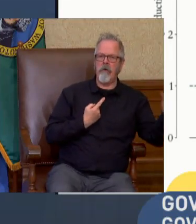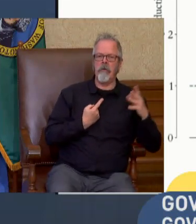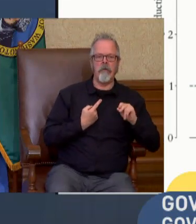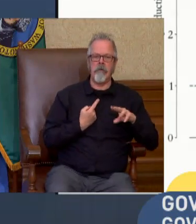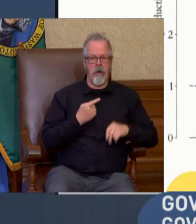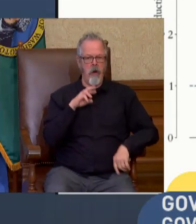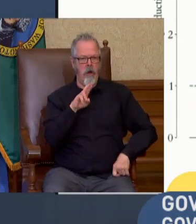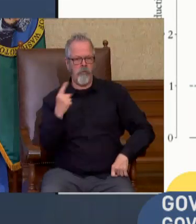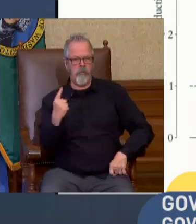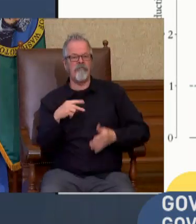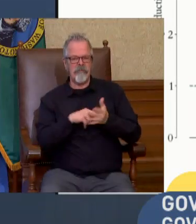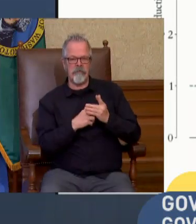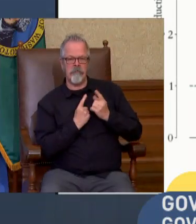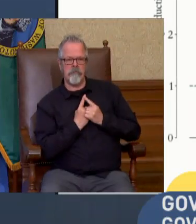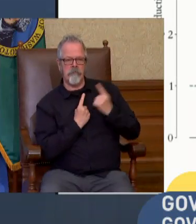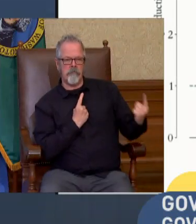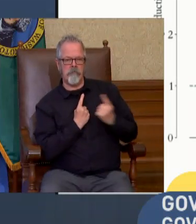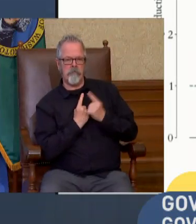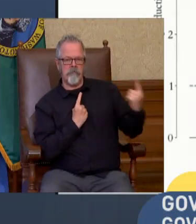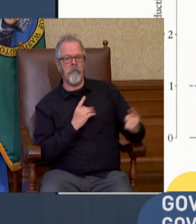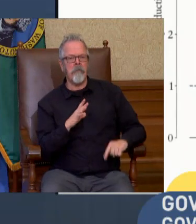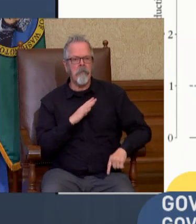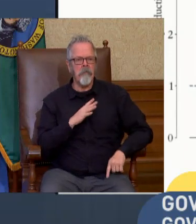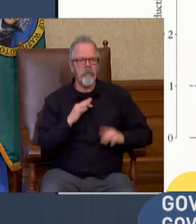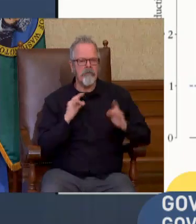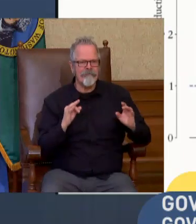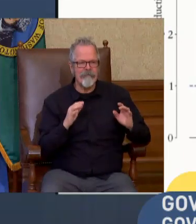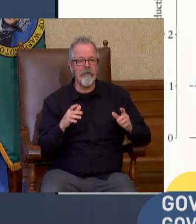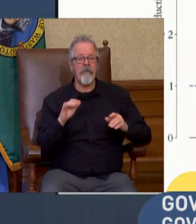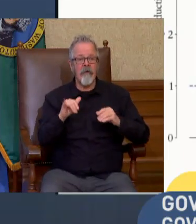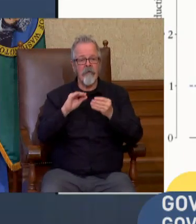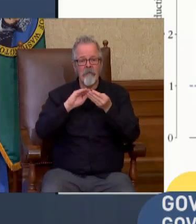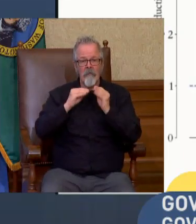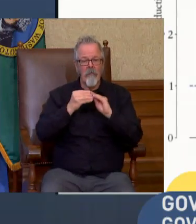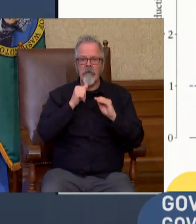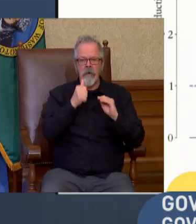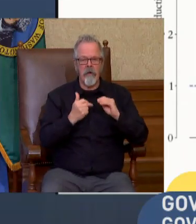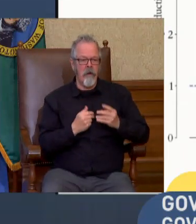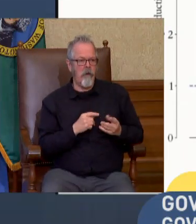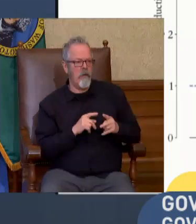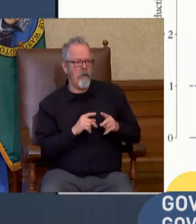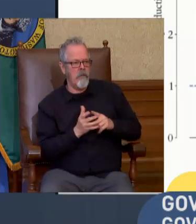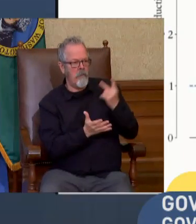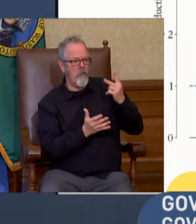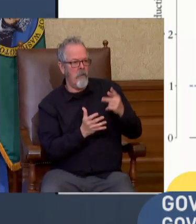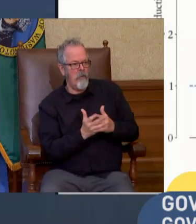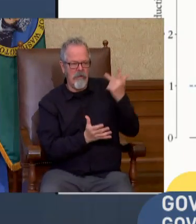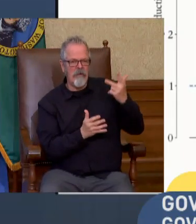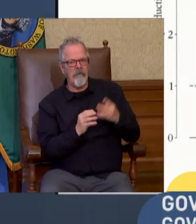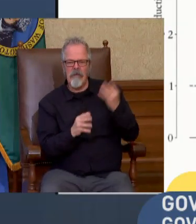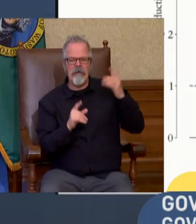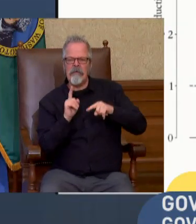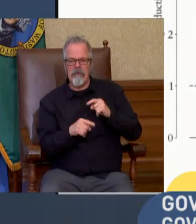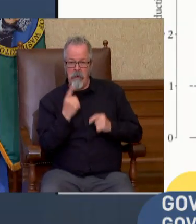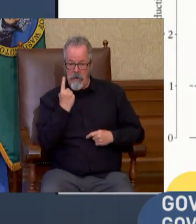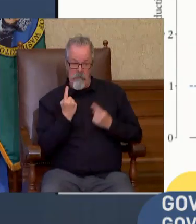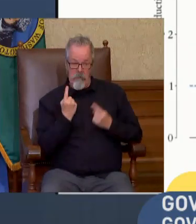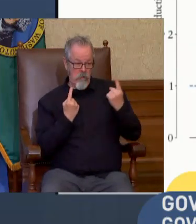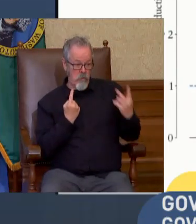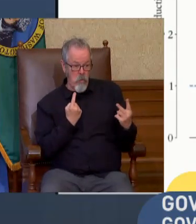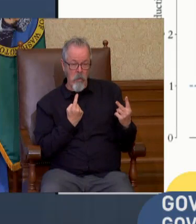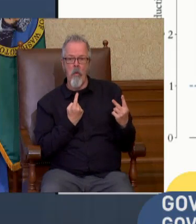would they shrink. And the problem is that we have only achieved this level by very vigorous social